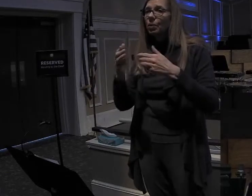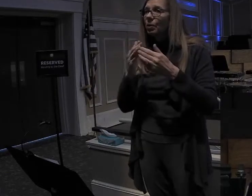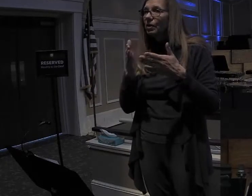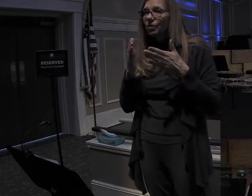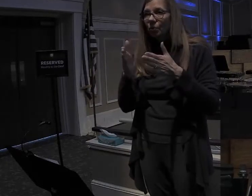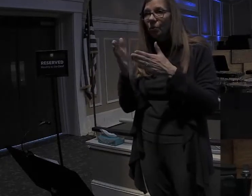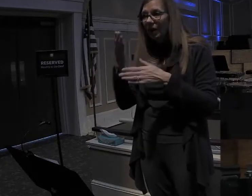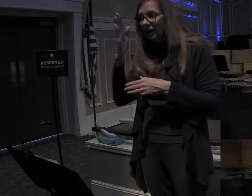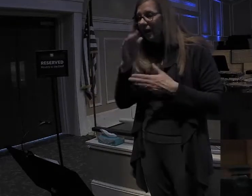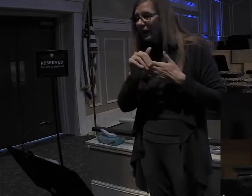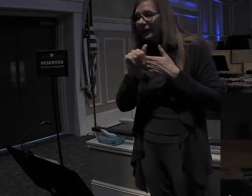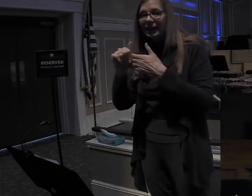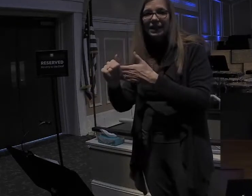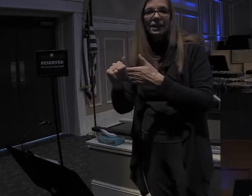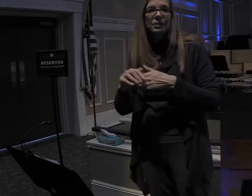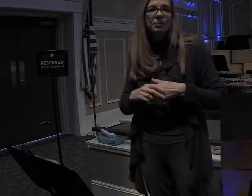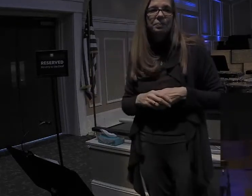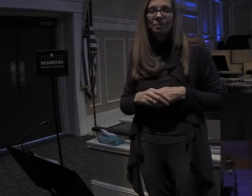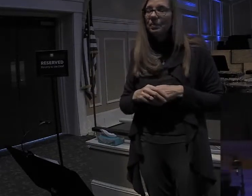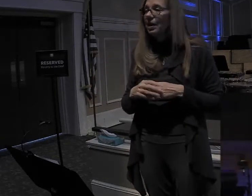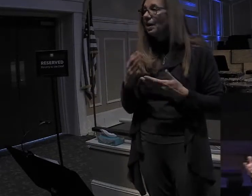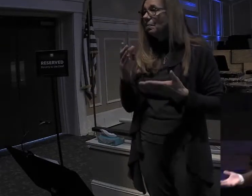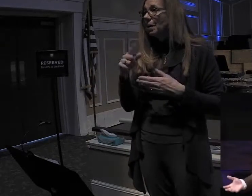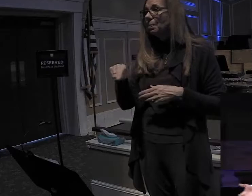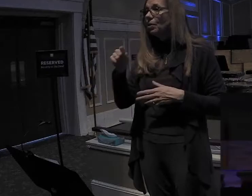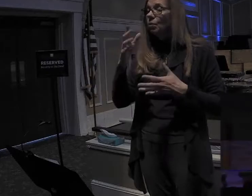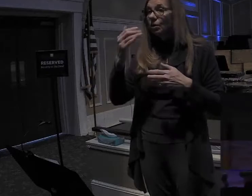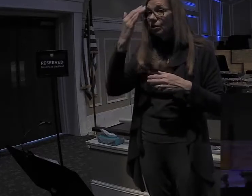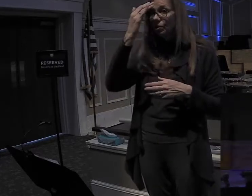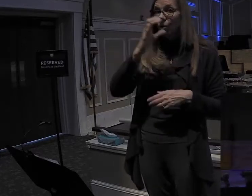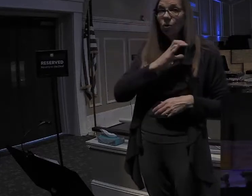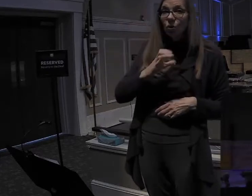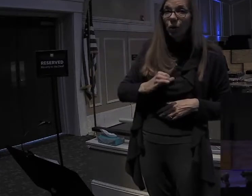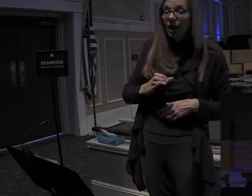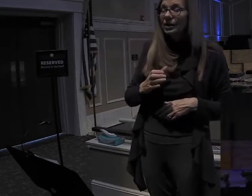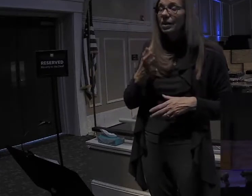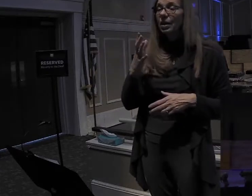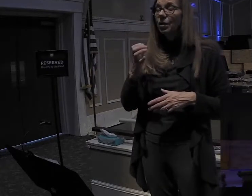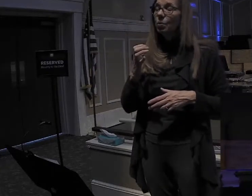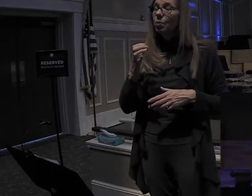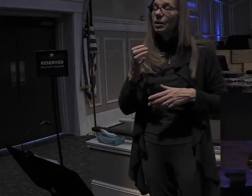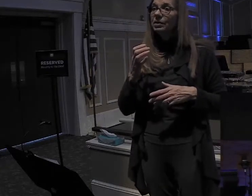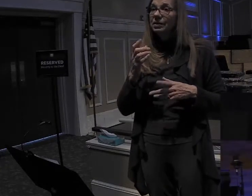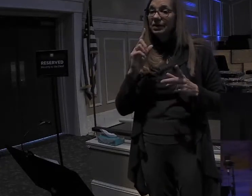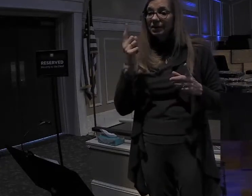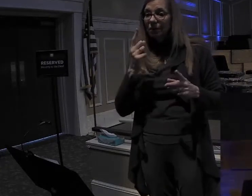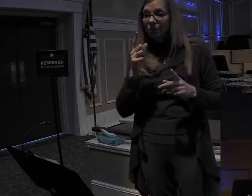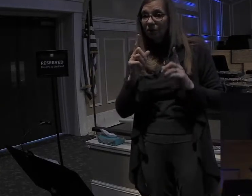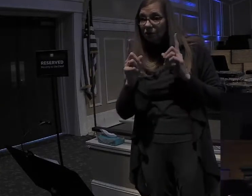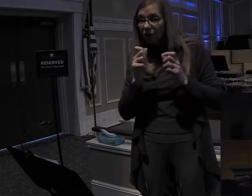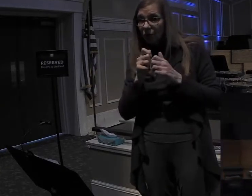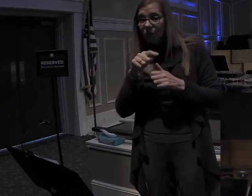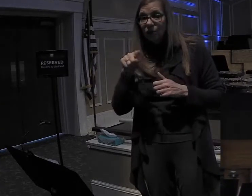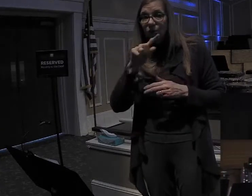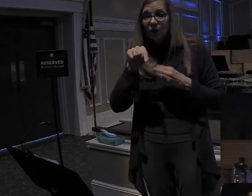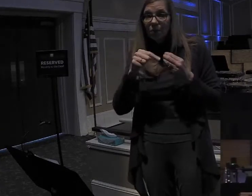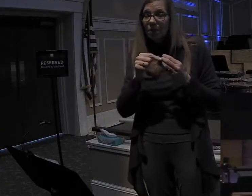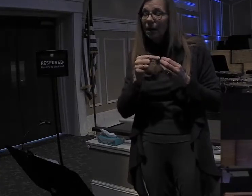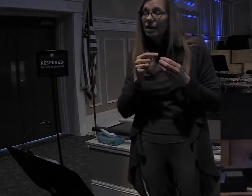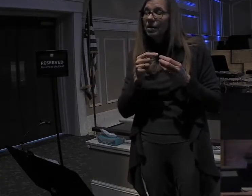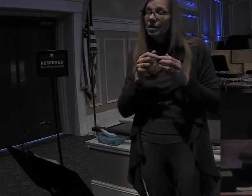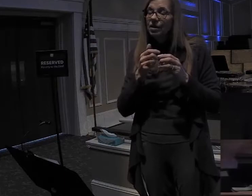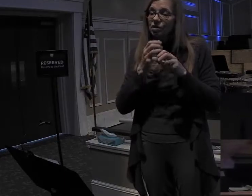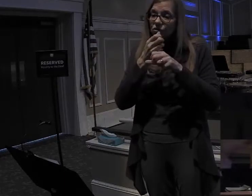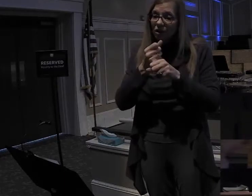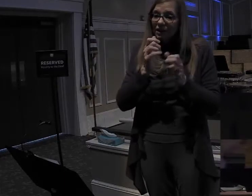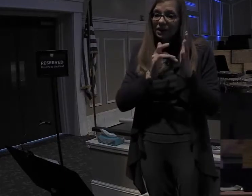God is leading on your heart. Maybe you would like to know Christ. You'd like somebody to talk to you more about what it means to follow Jesus, trust in him as your Lord and Savior.